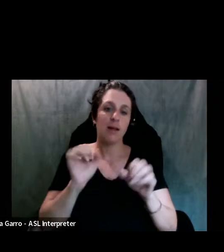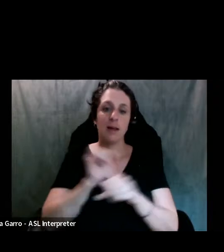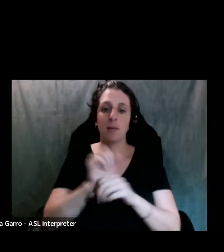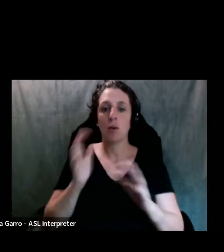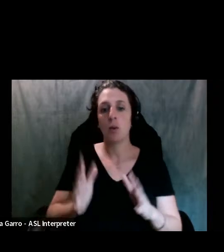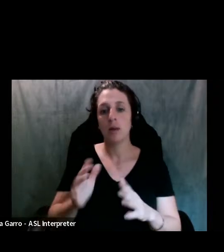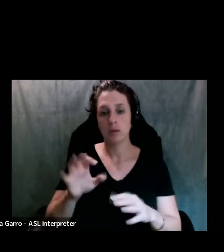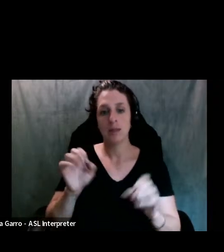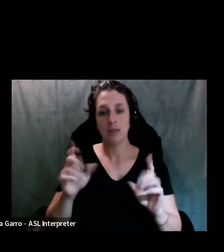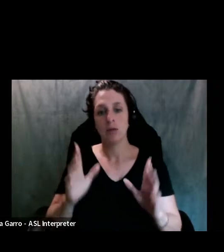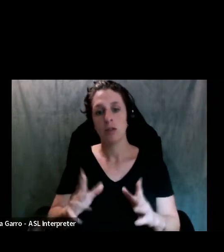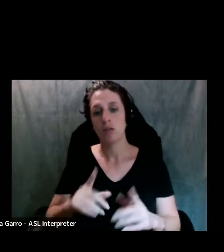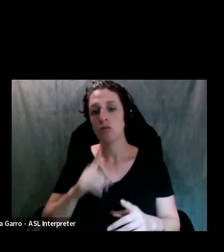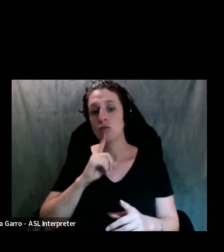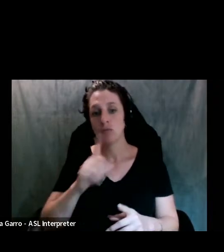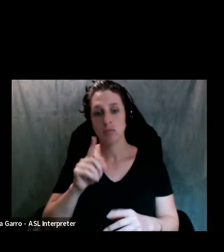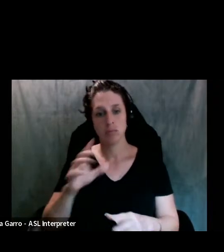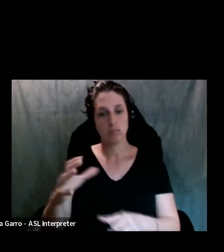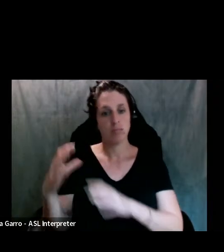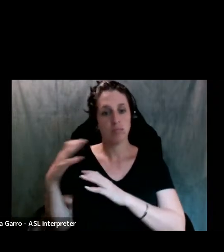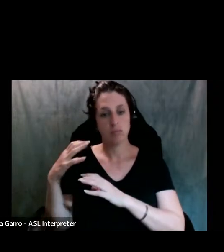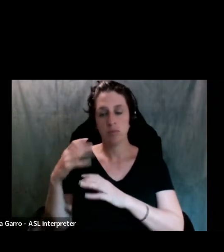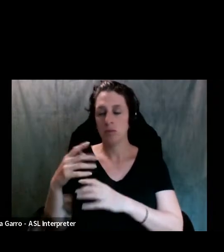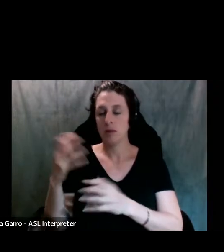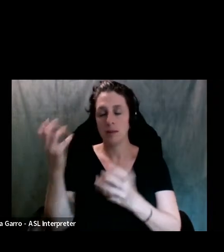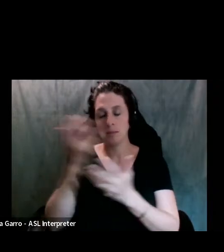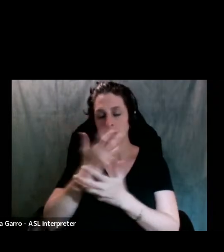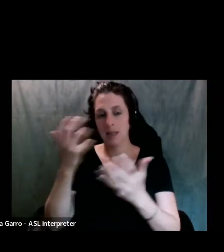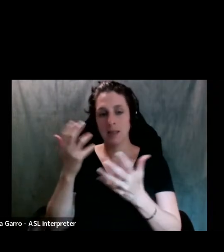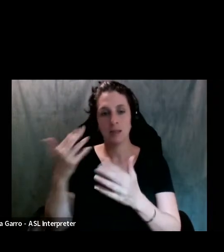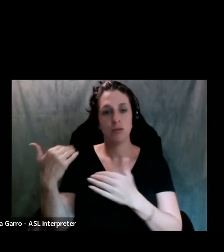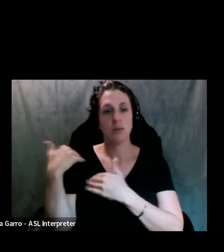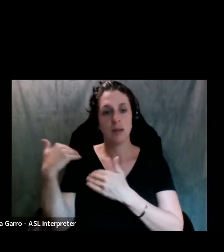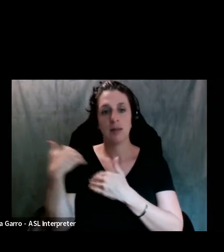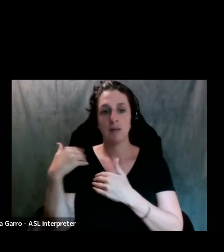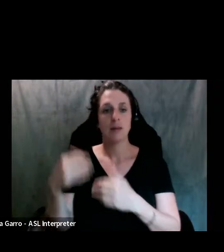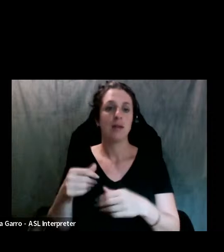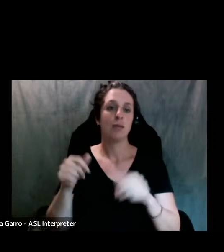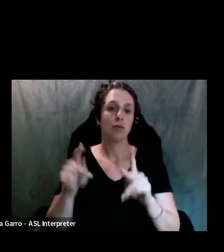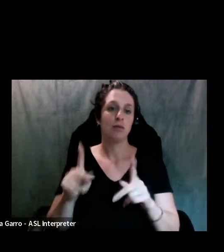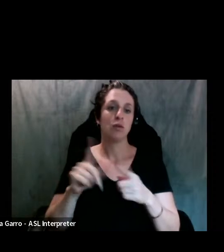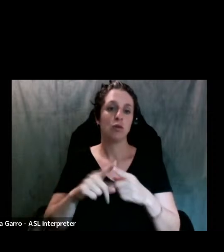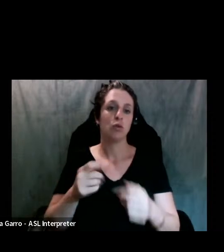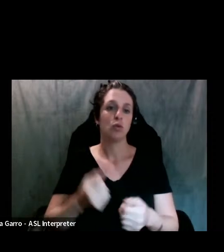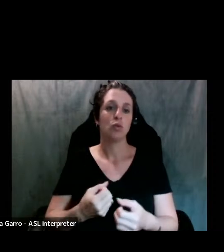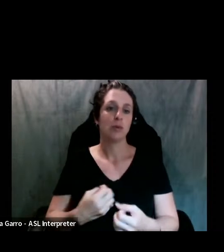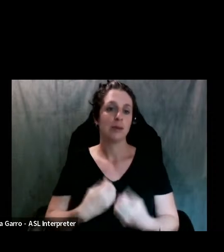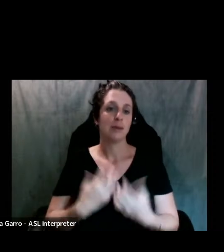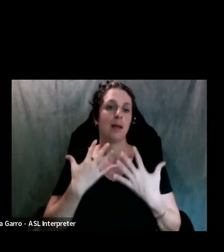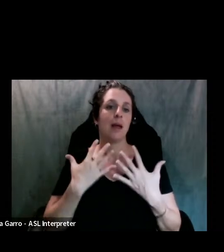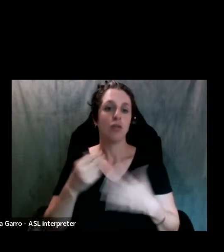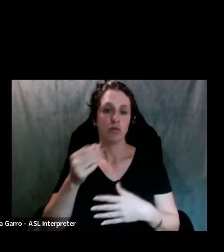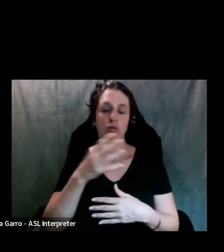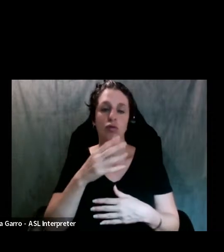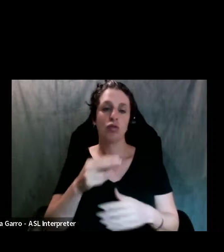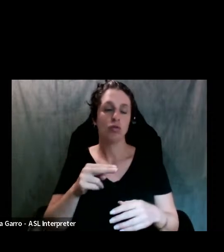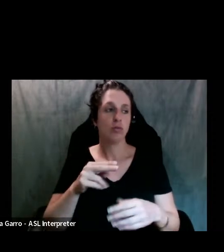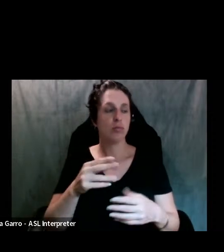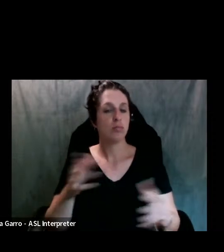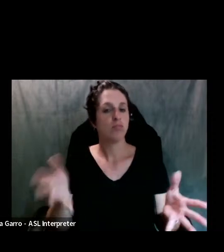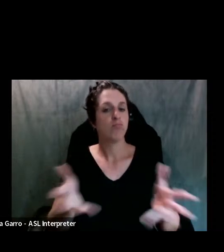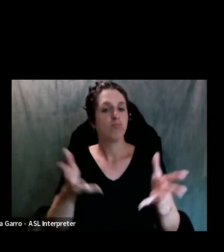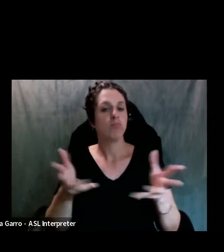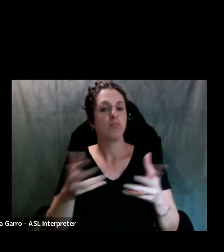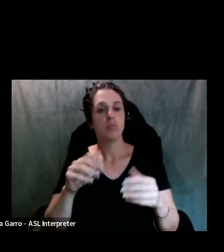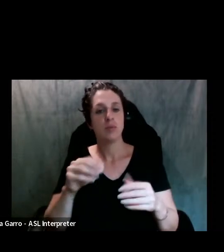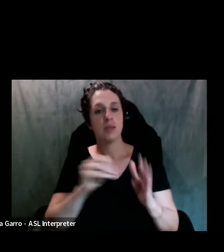with really an amazingly awesome responsibility and privilege to inspire and nurture and teach our students so